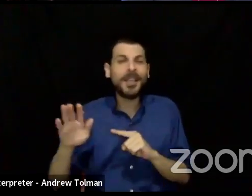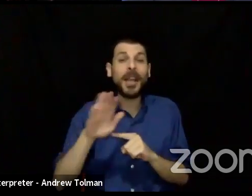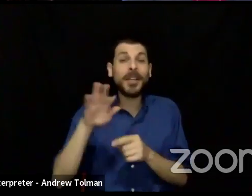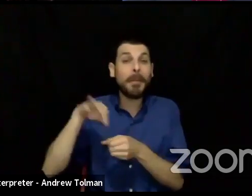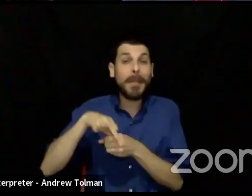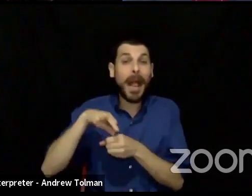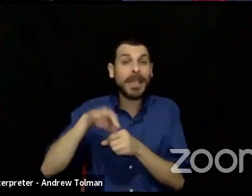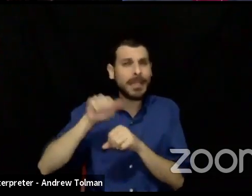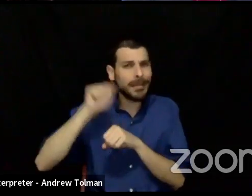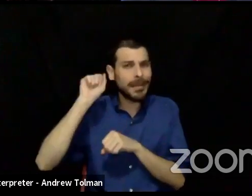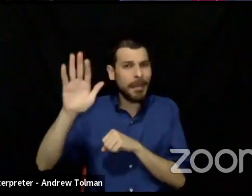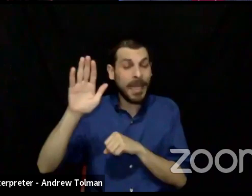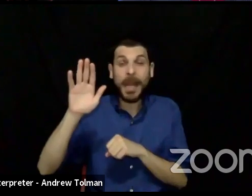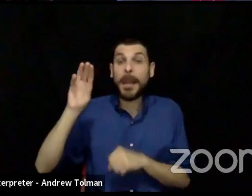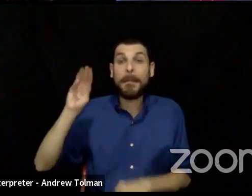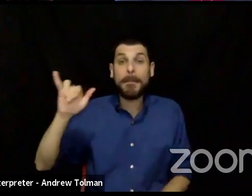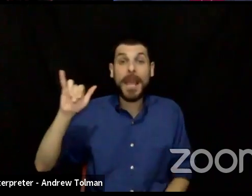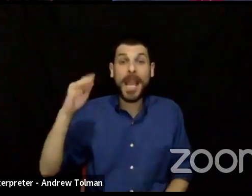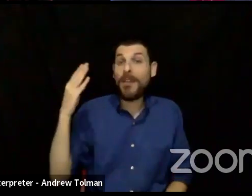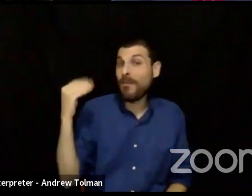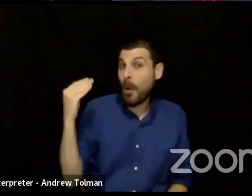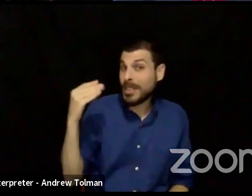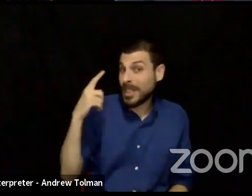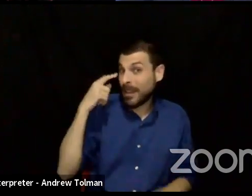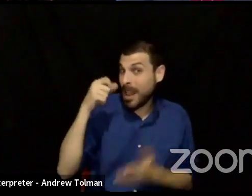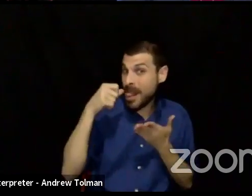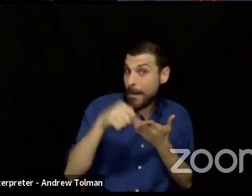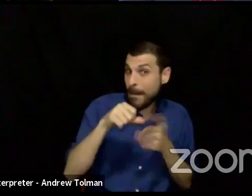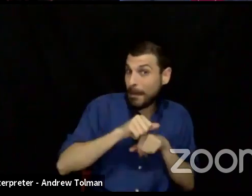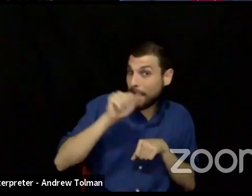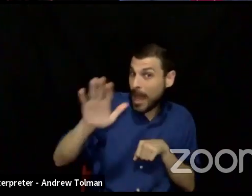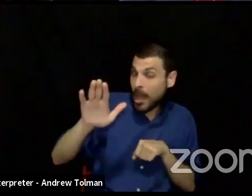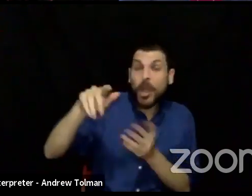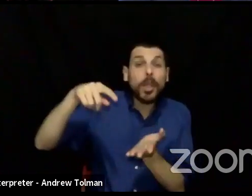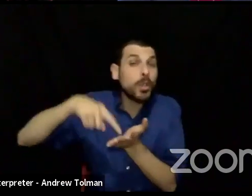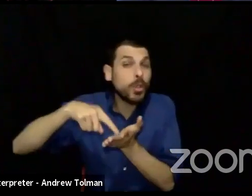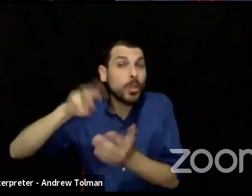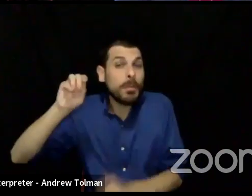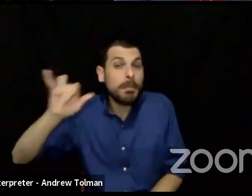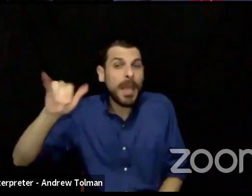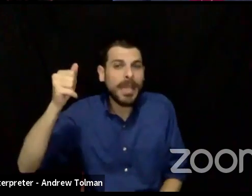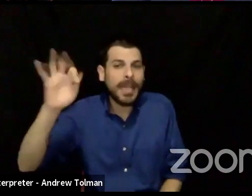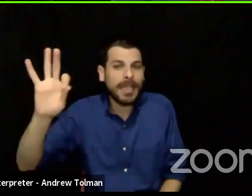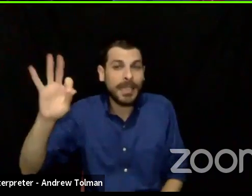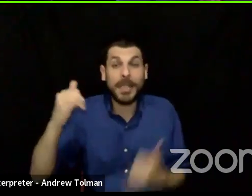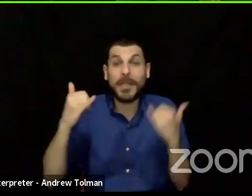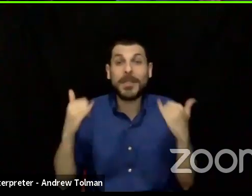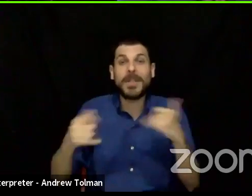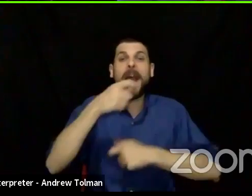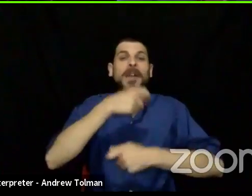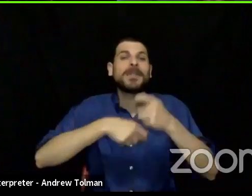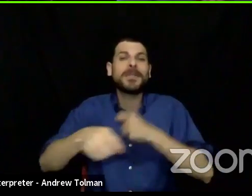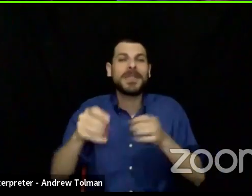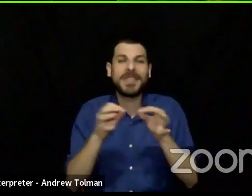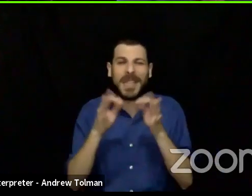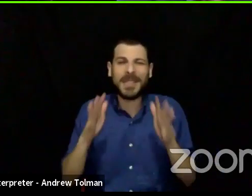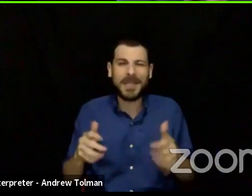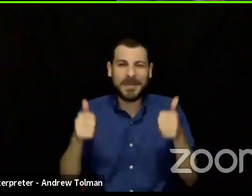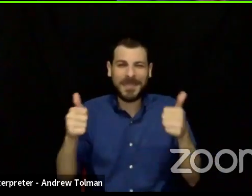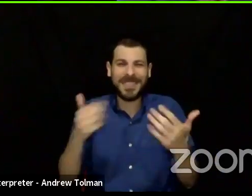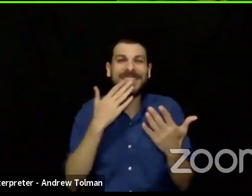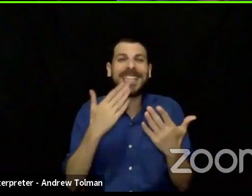May 14th for mailing, May 19th for drop-off. Okay, thank you, everybody. Thank you, Isabeau. Thank you